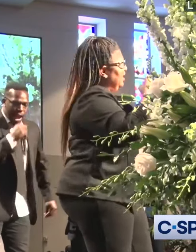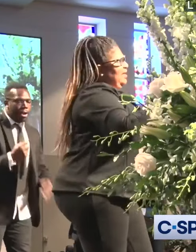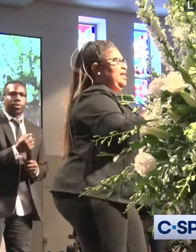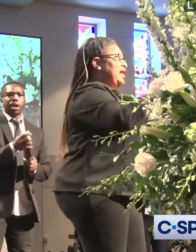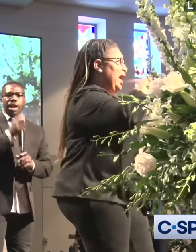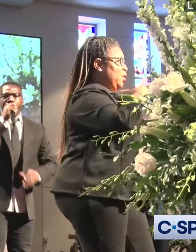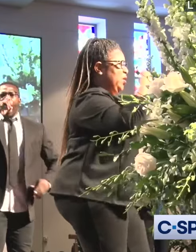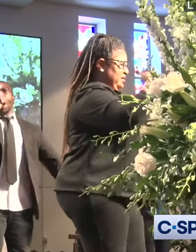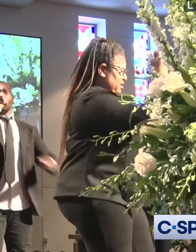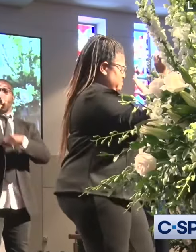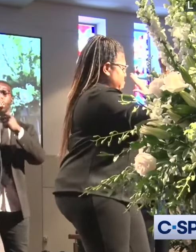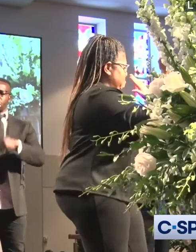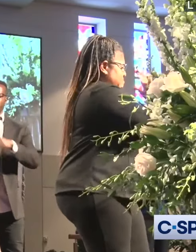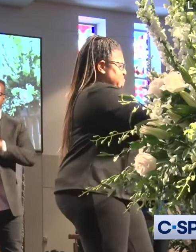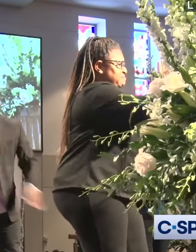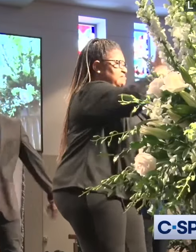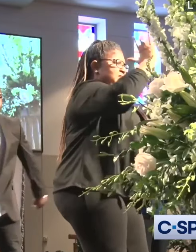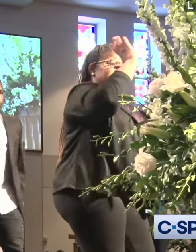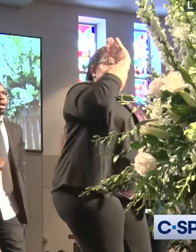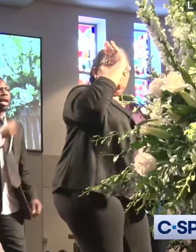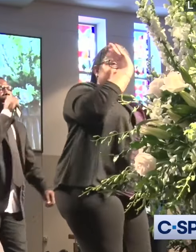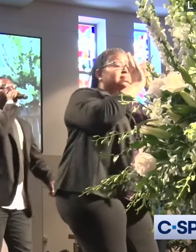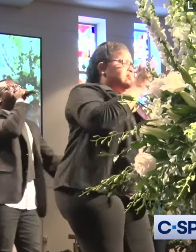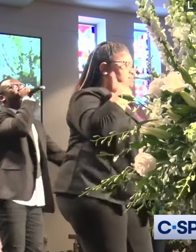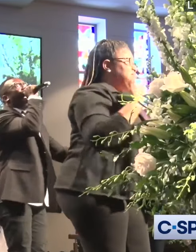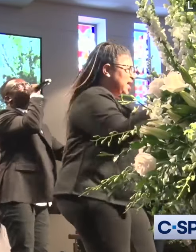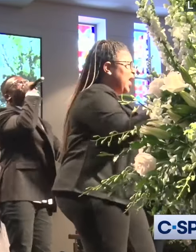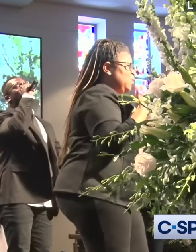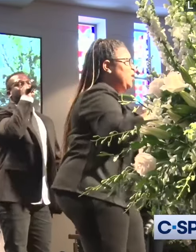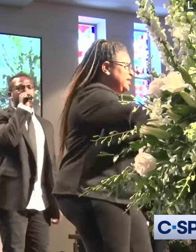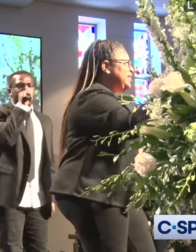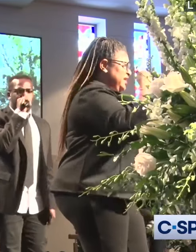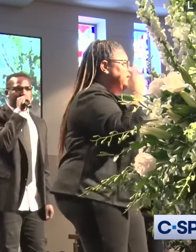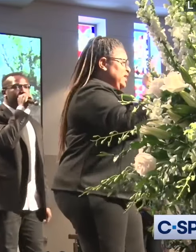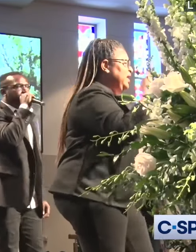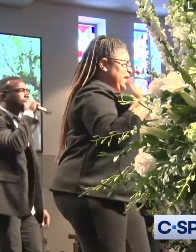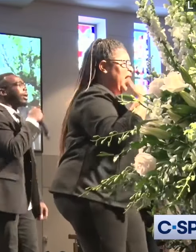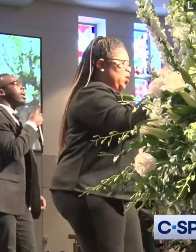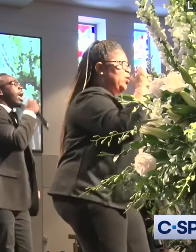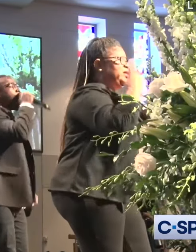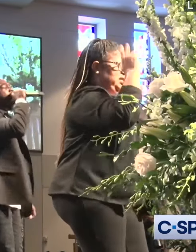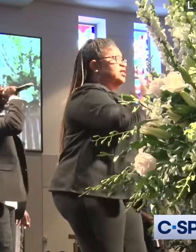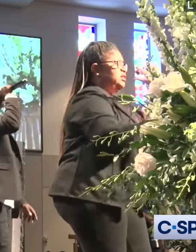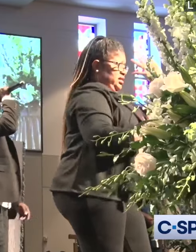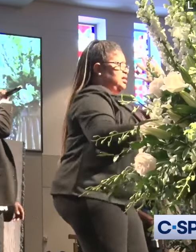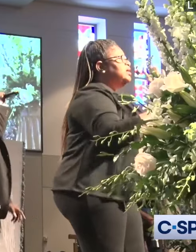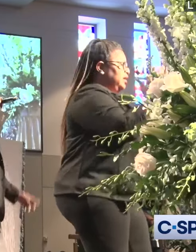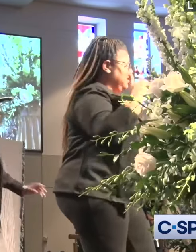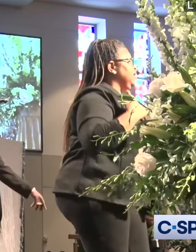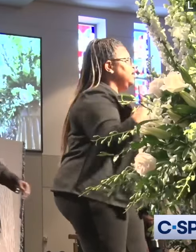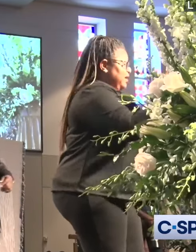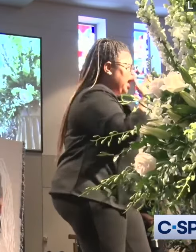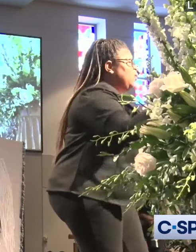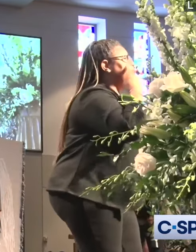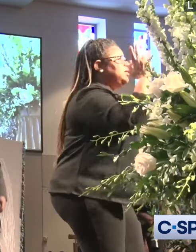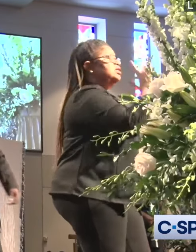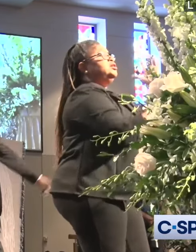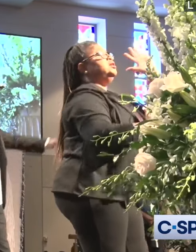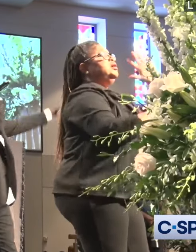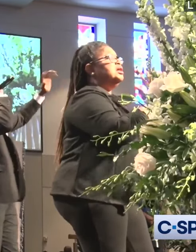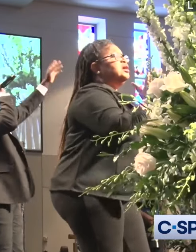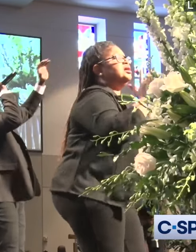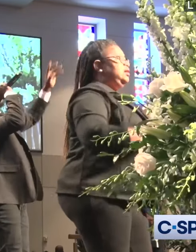hand. I want to see the I want to see. I want to see.